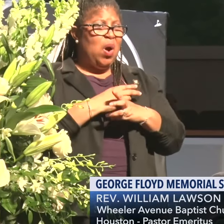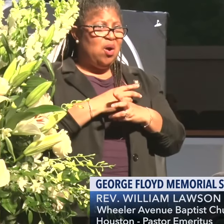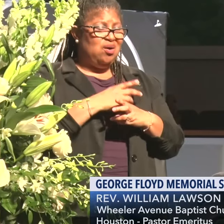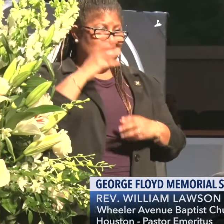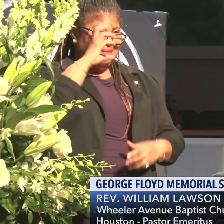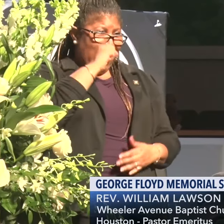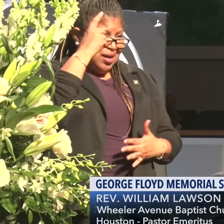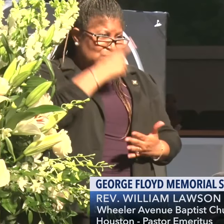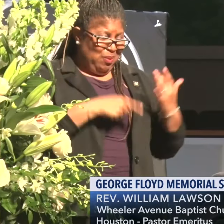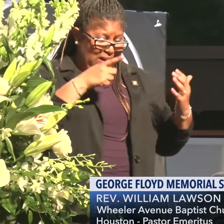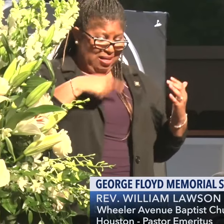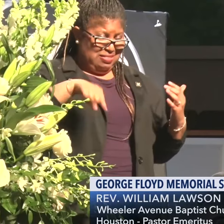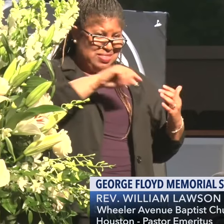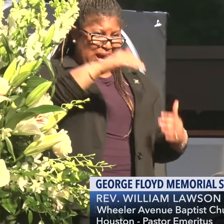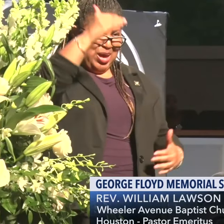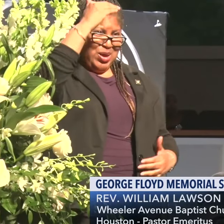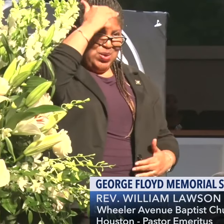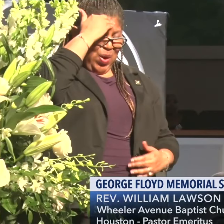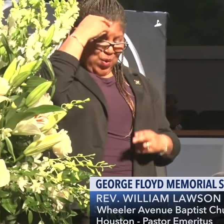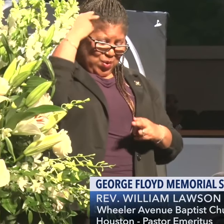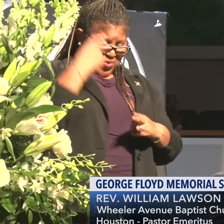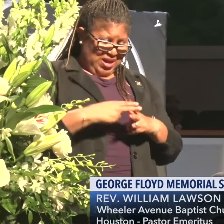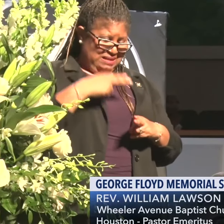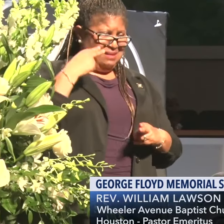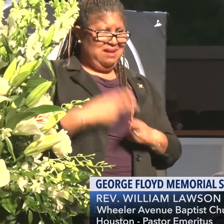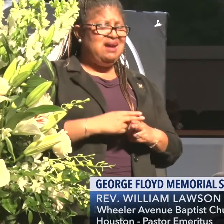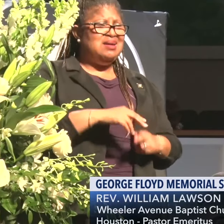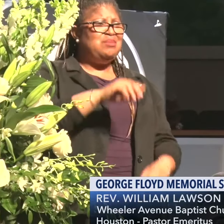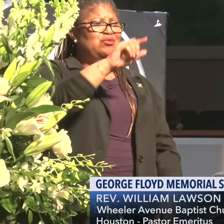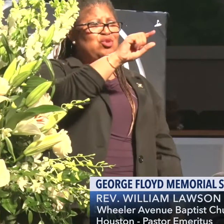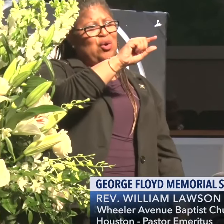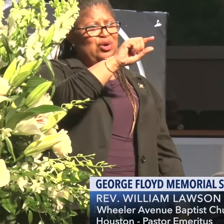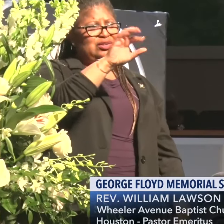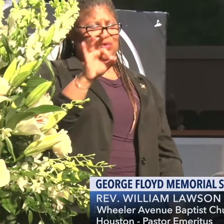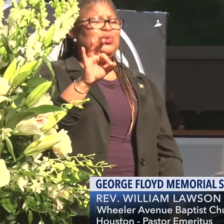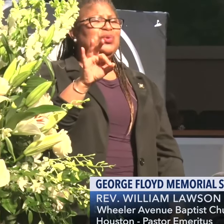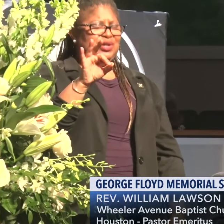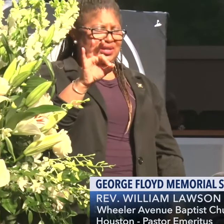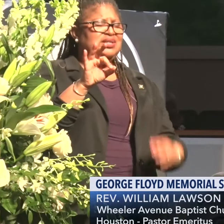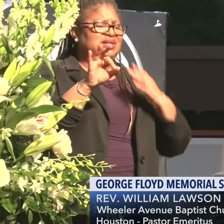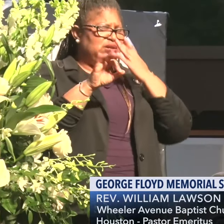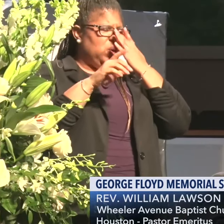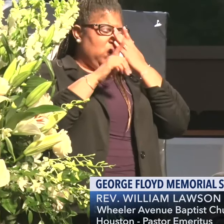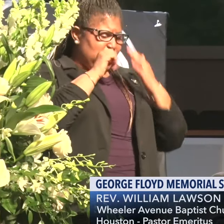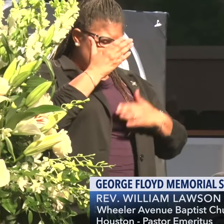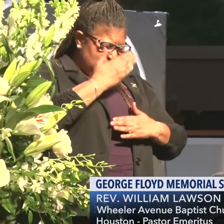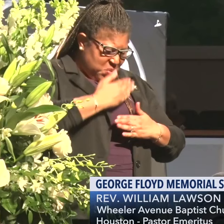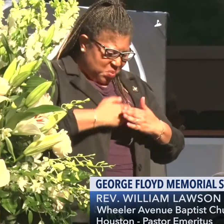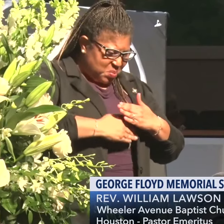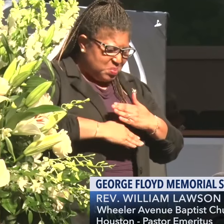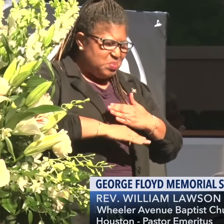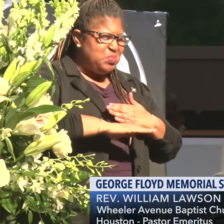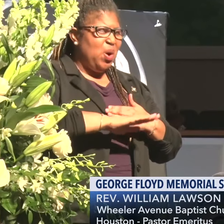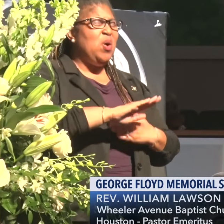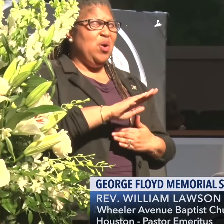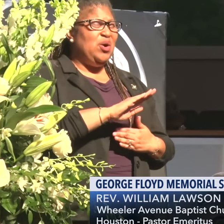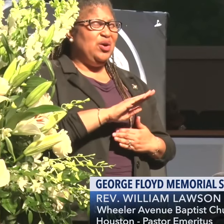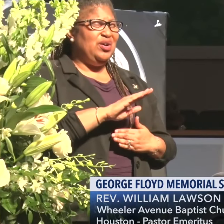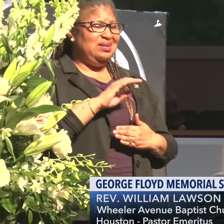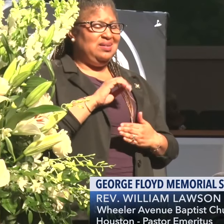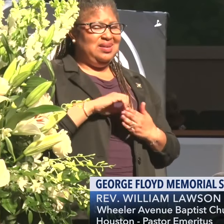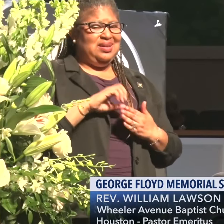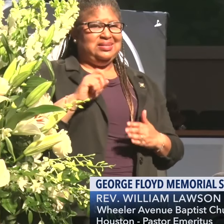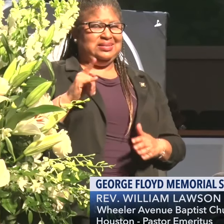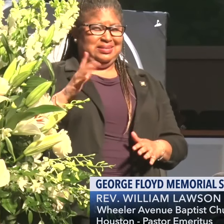name of this this man who was born in a in in a in in a